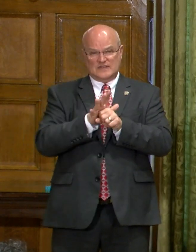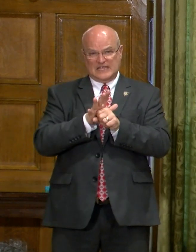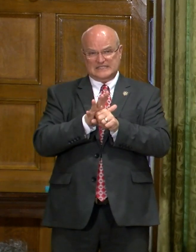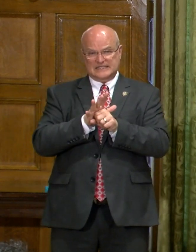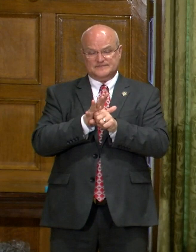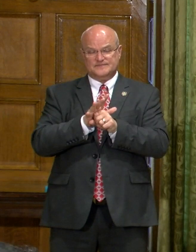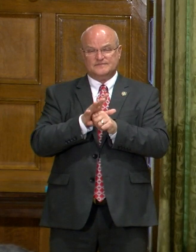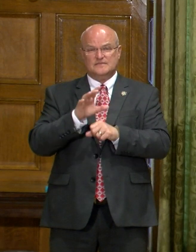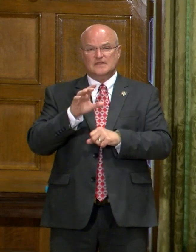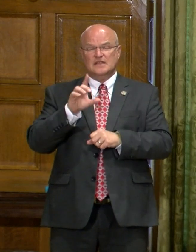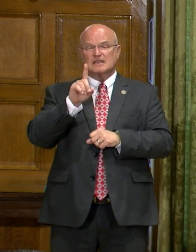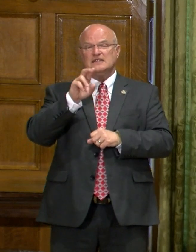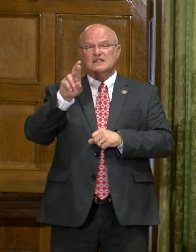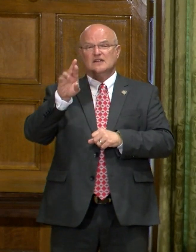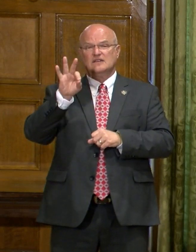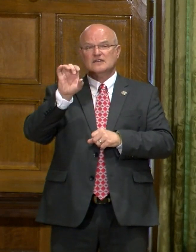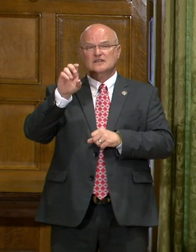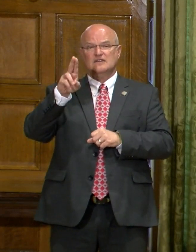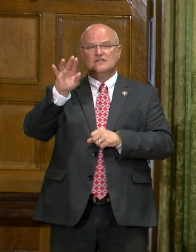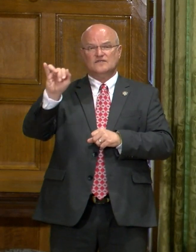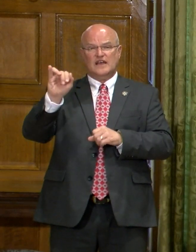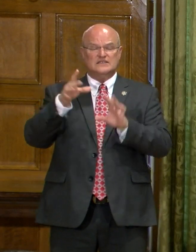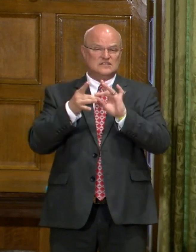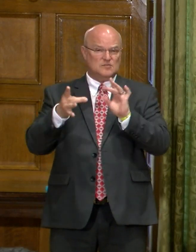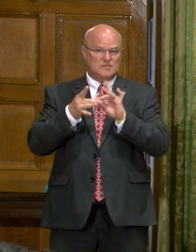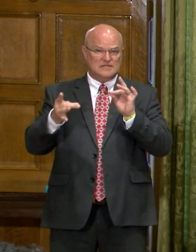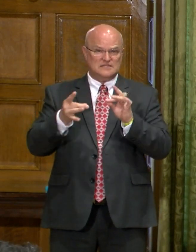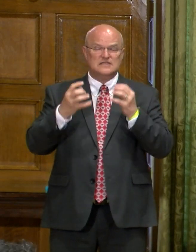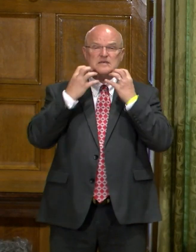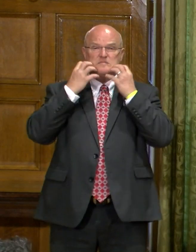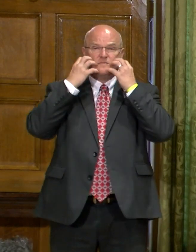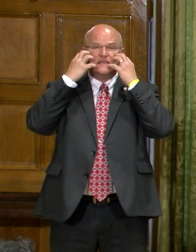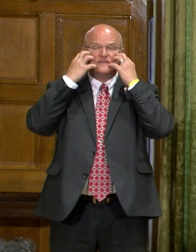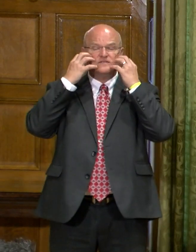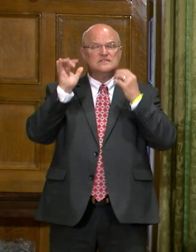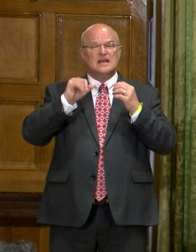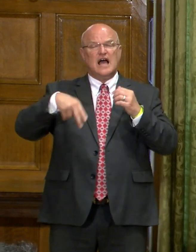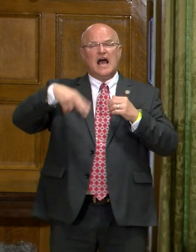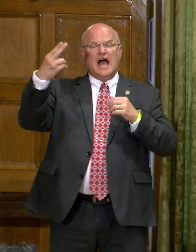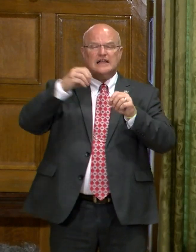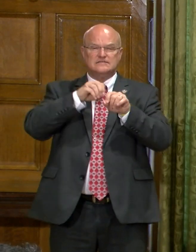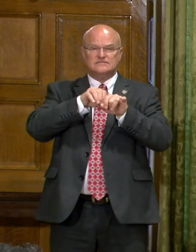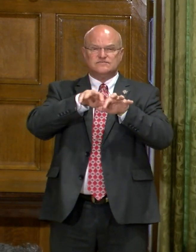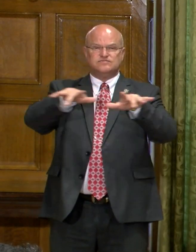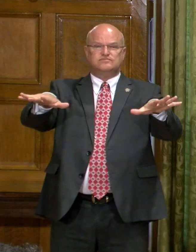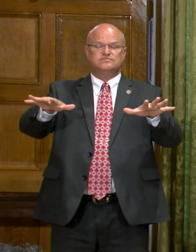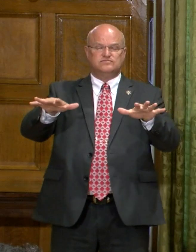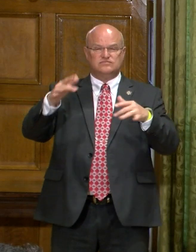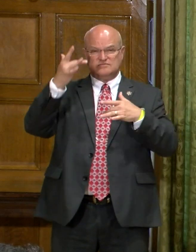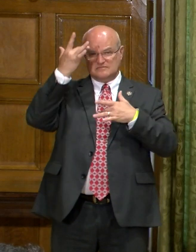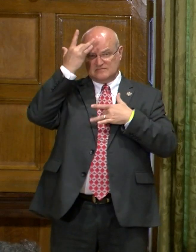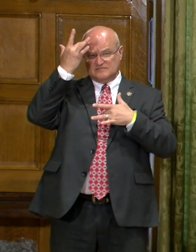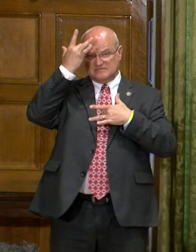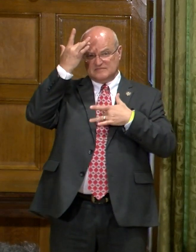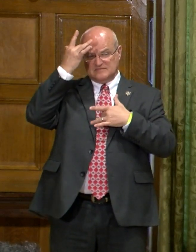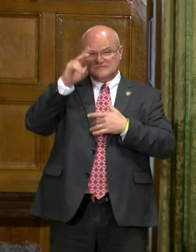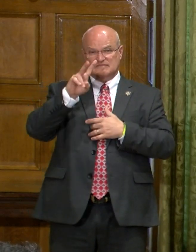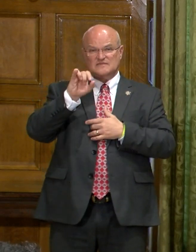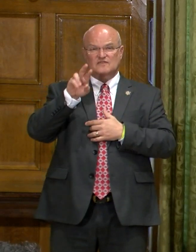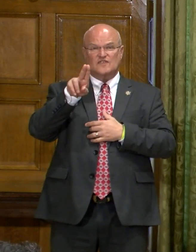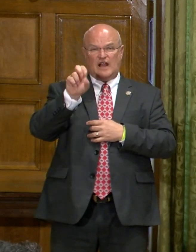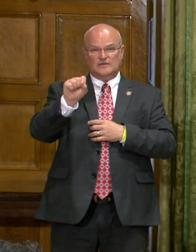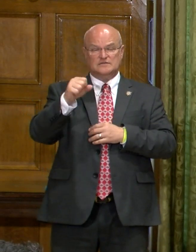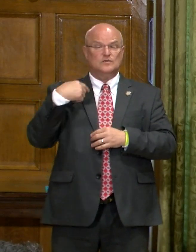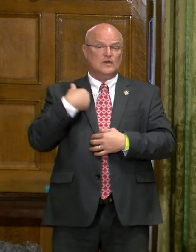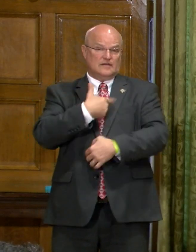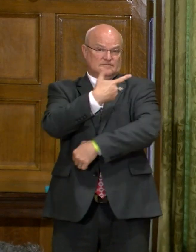COVID-19. Dr. Fauci mentioned measles. Measles is also a highly communicable virus. We